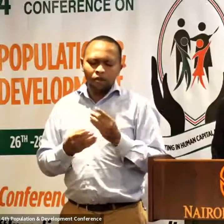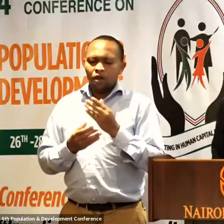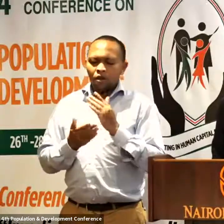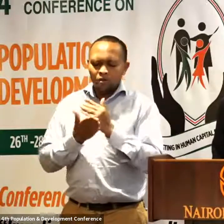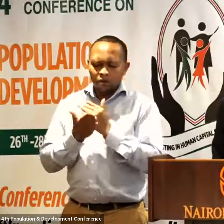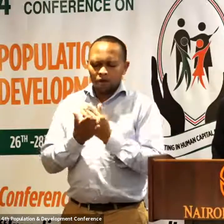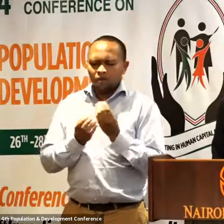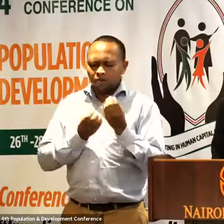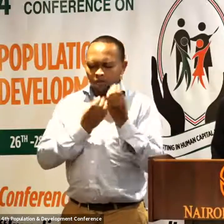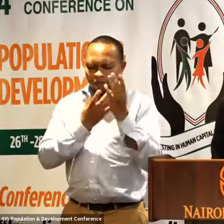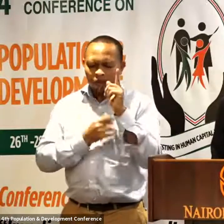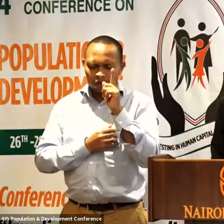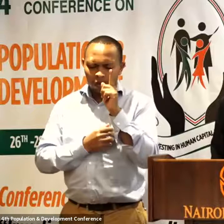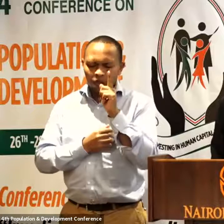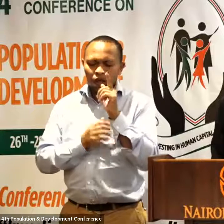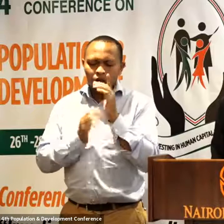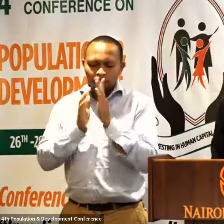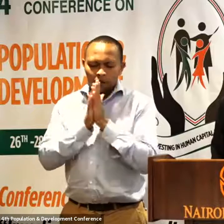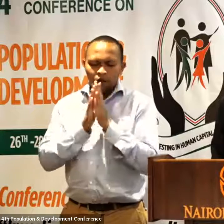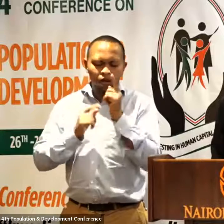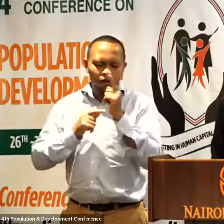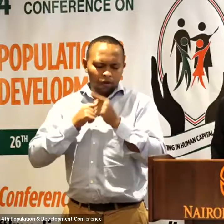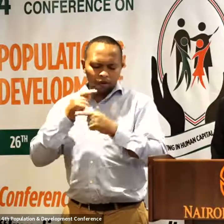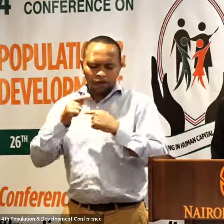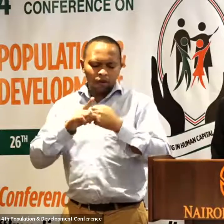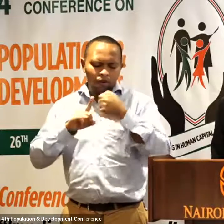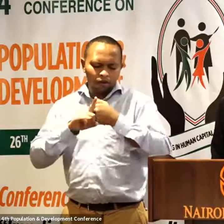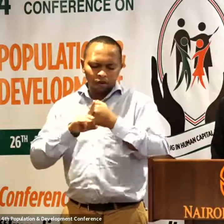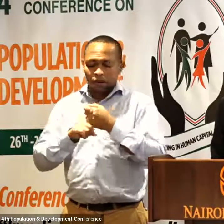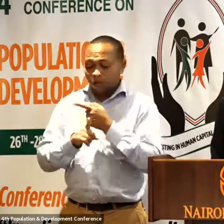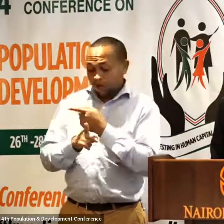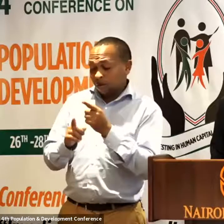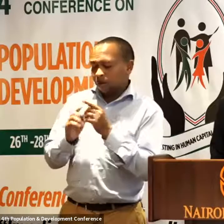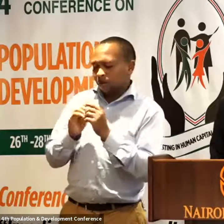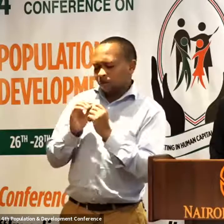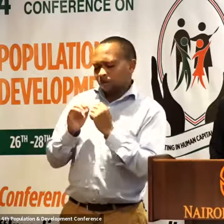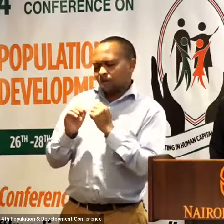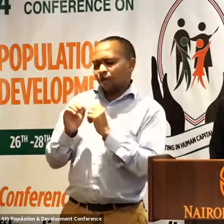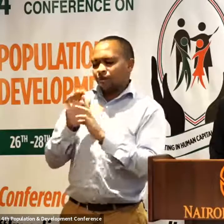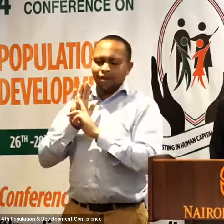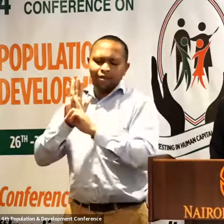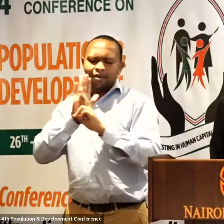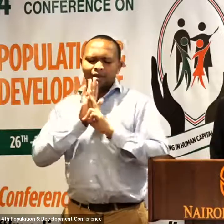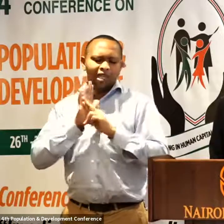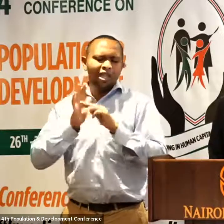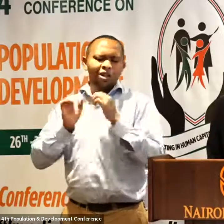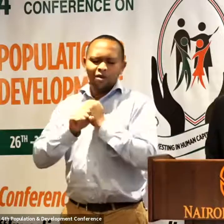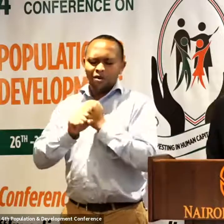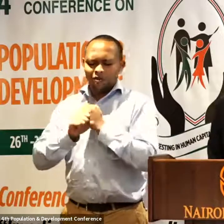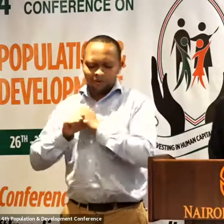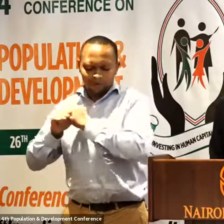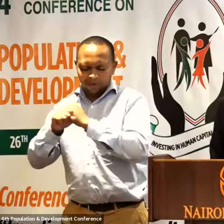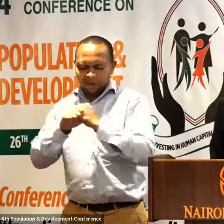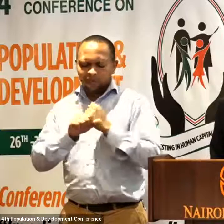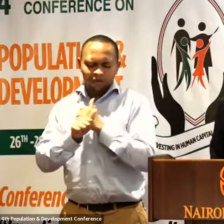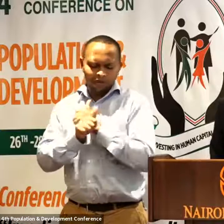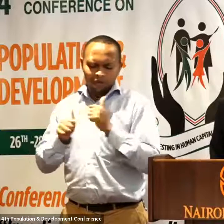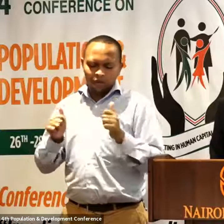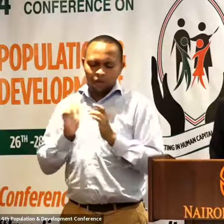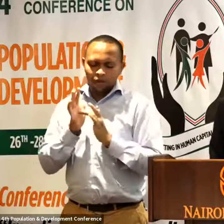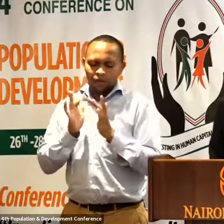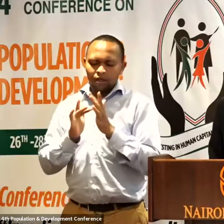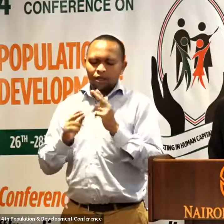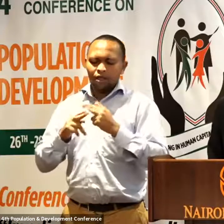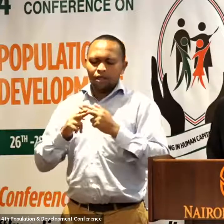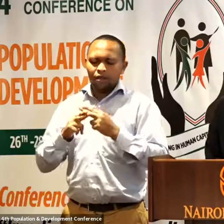program ahead of us, and we continue to keep even our presenters and any other persons to join us for subsequent meetings. In Jesus'